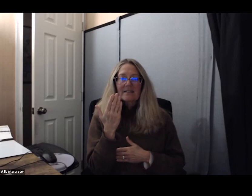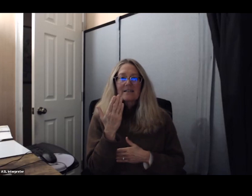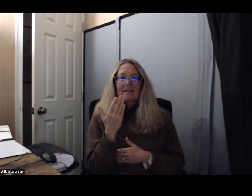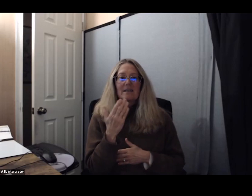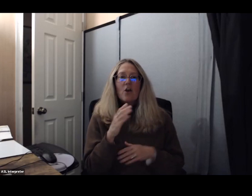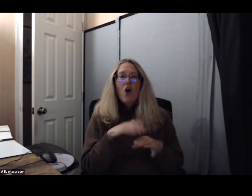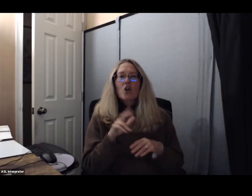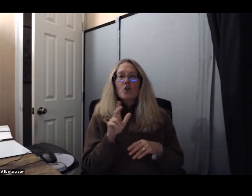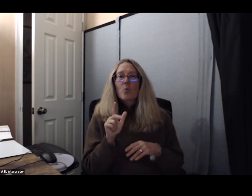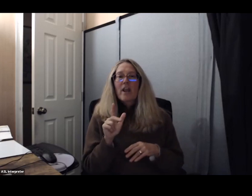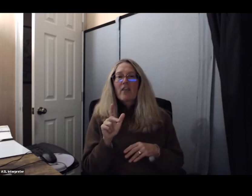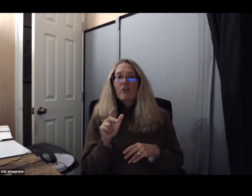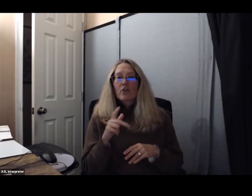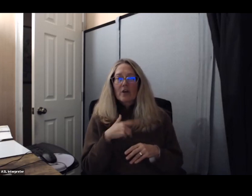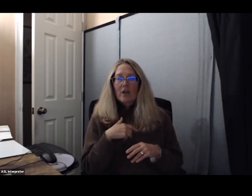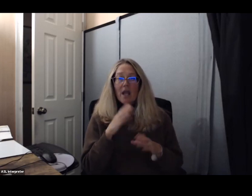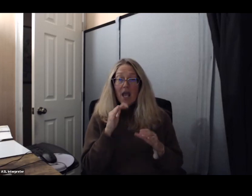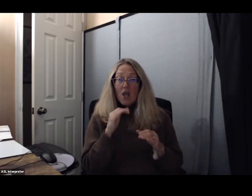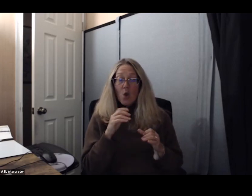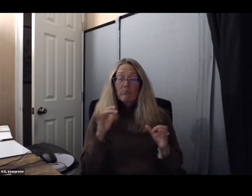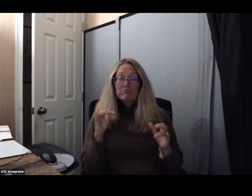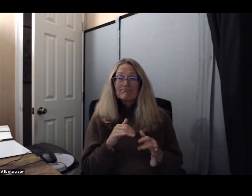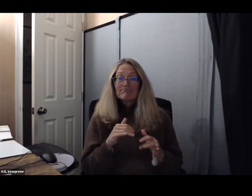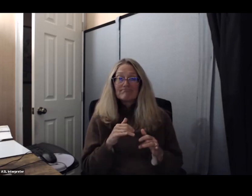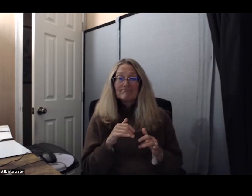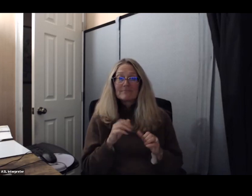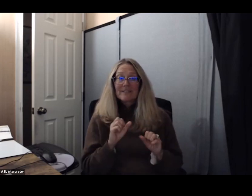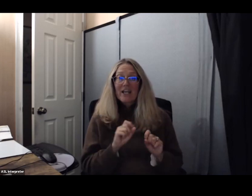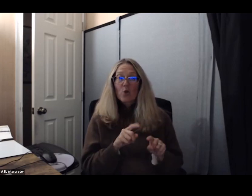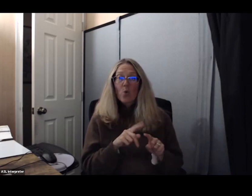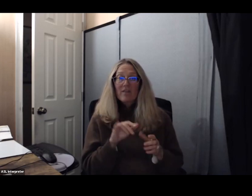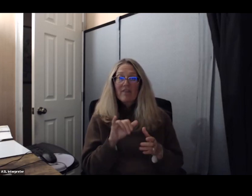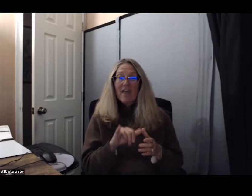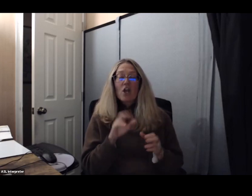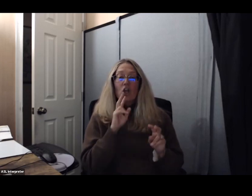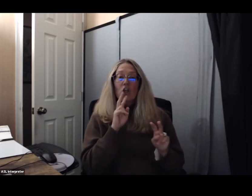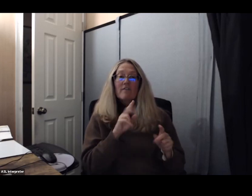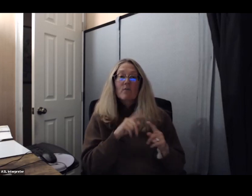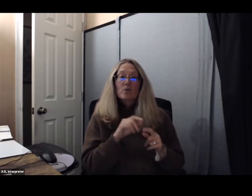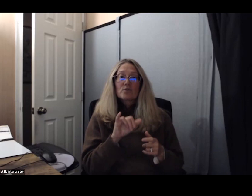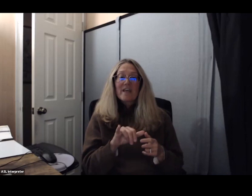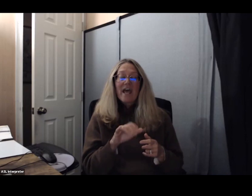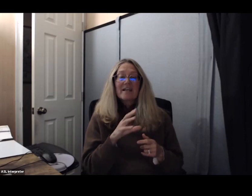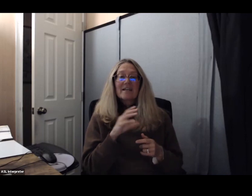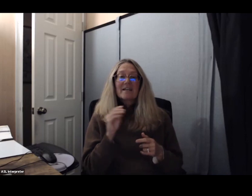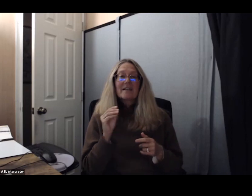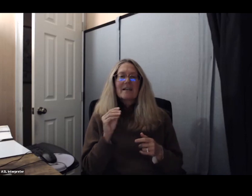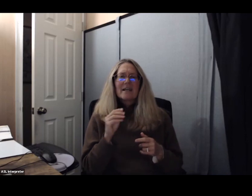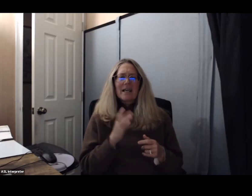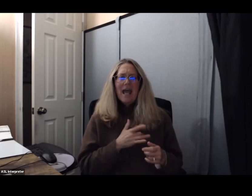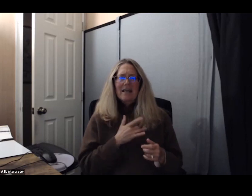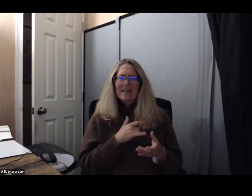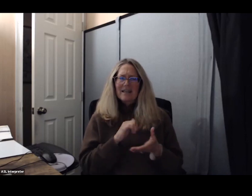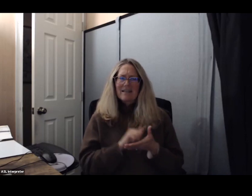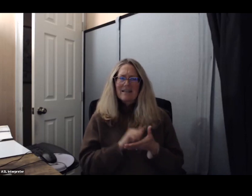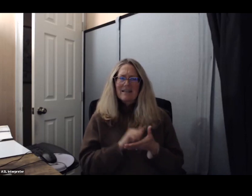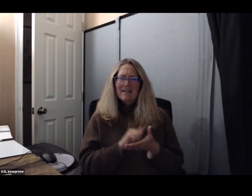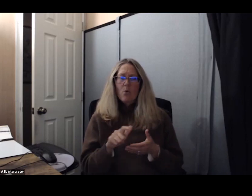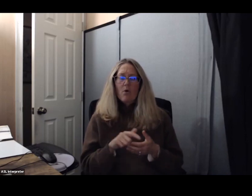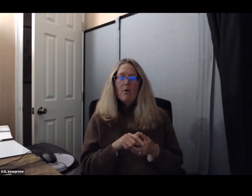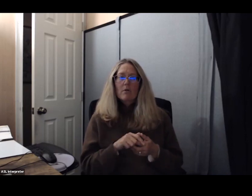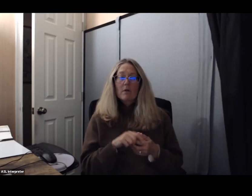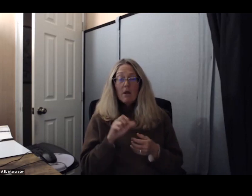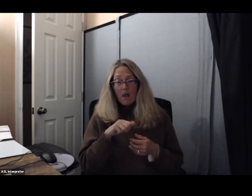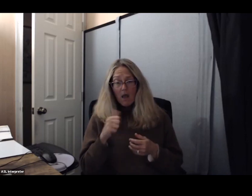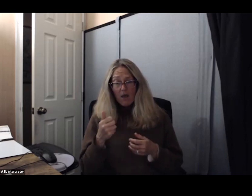has gone out, and hopefully you're able to attend some of that. That's going to be looking forward to that. I think that's it.